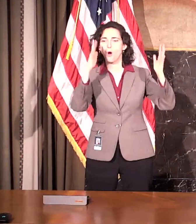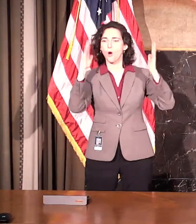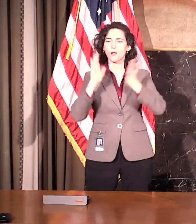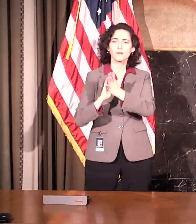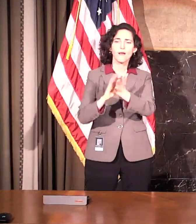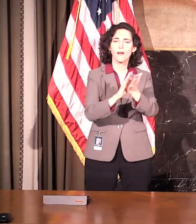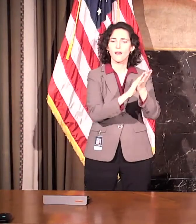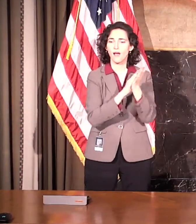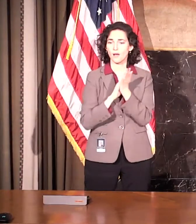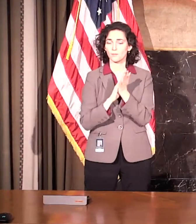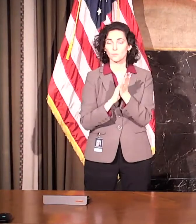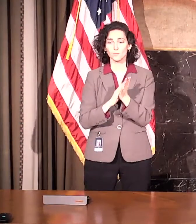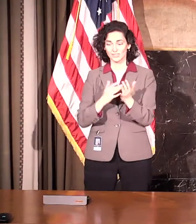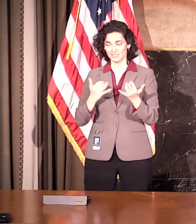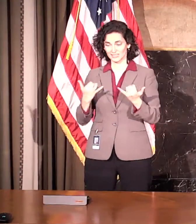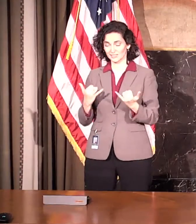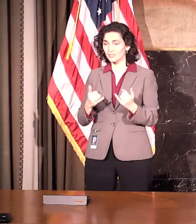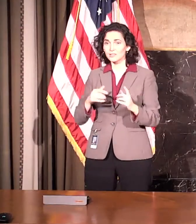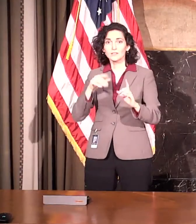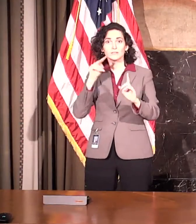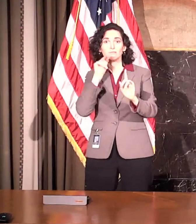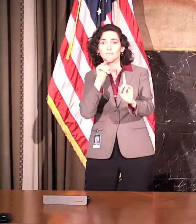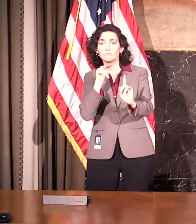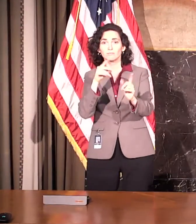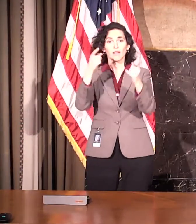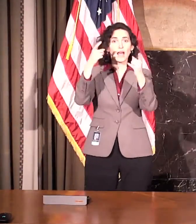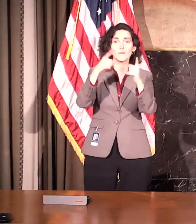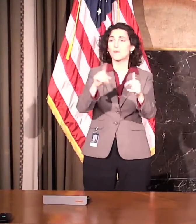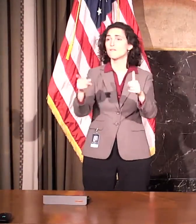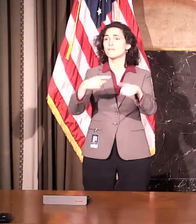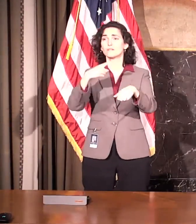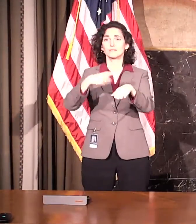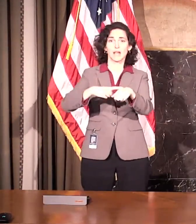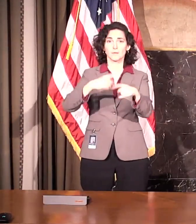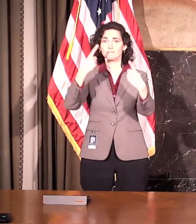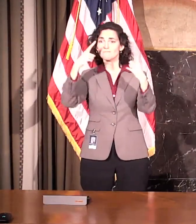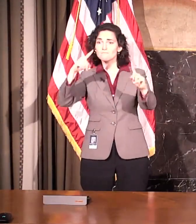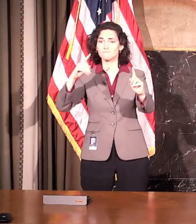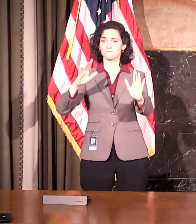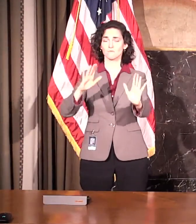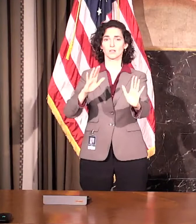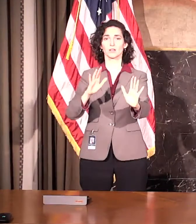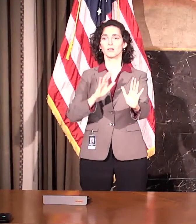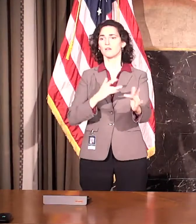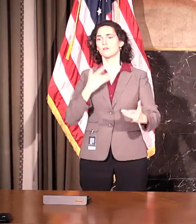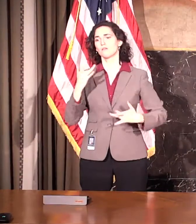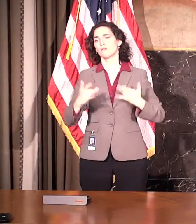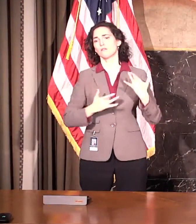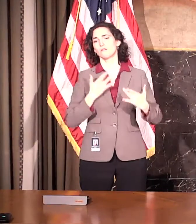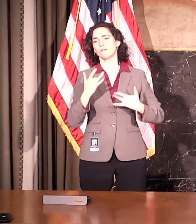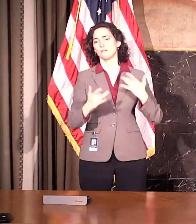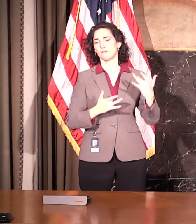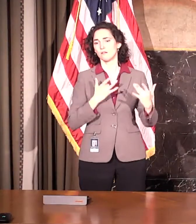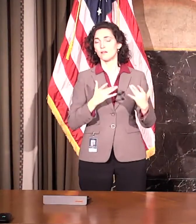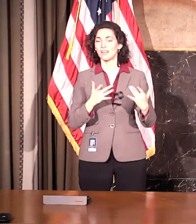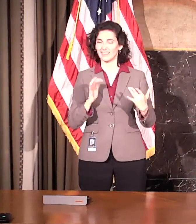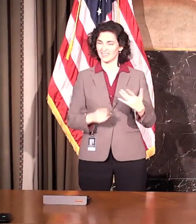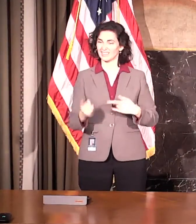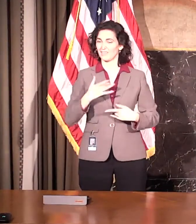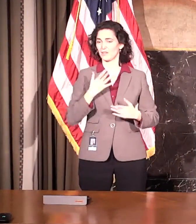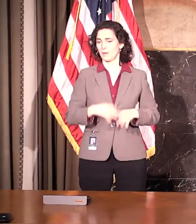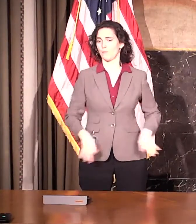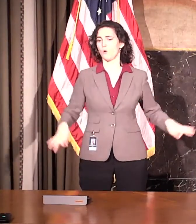sheer recognition of witnessing this history is important for all of us. I have seen